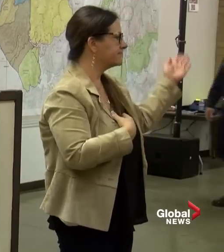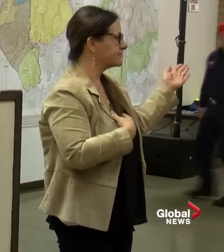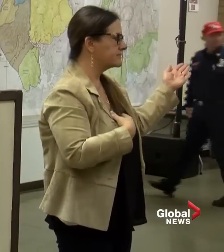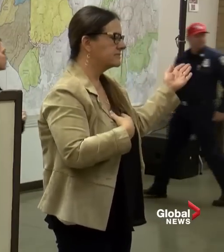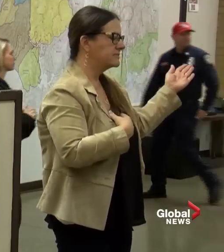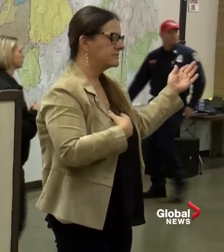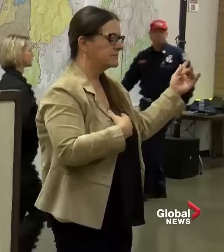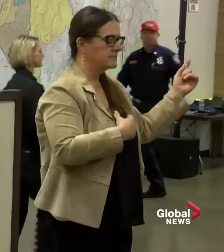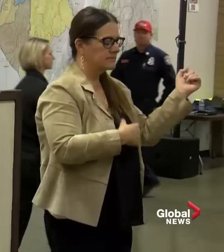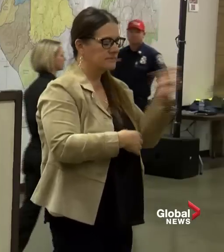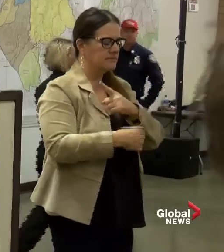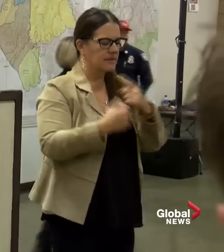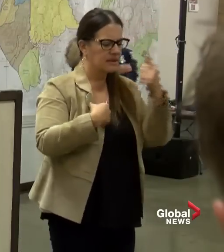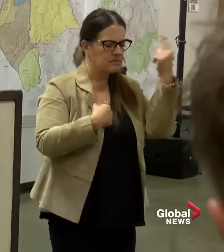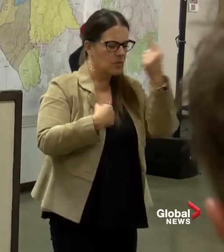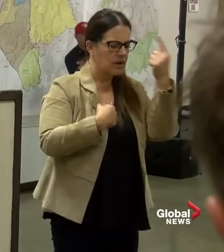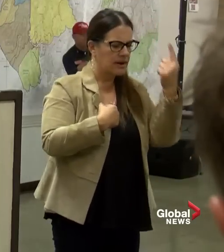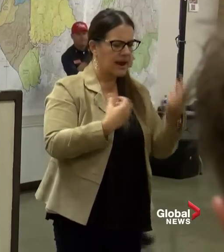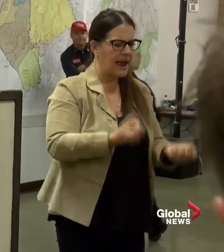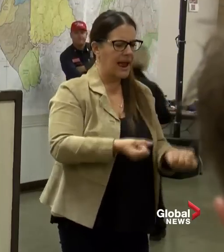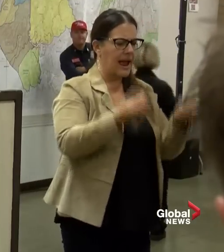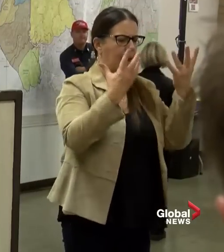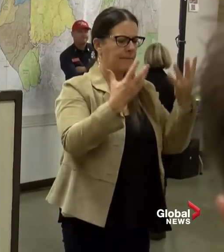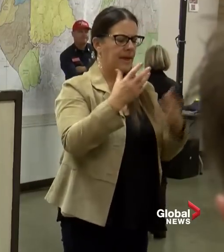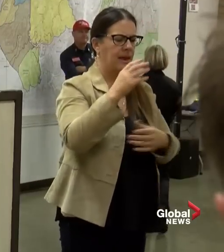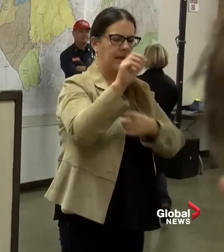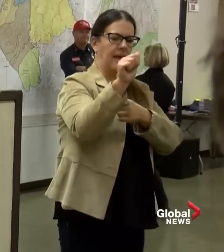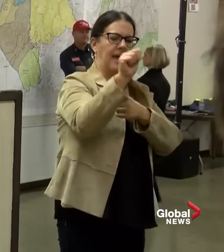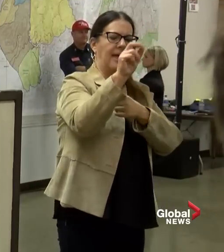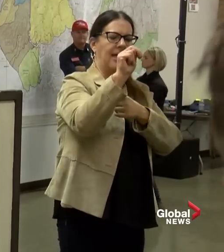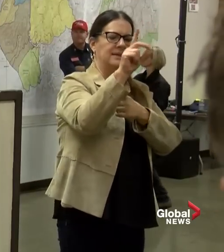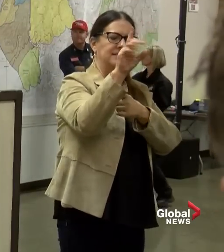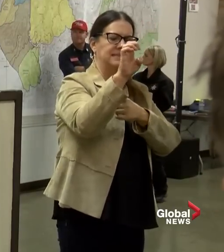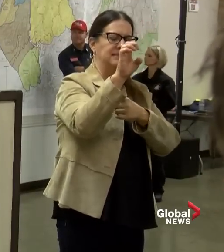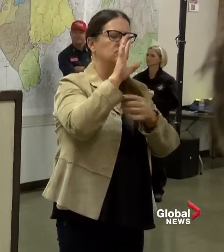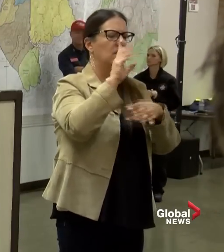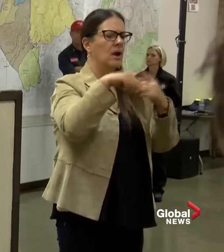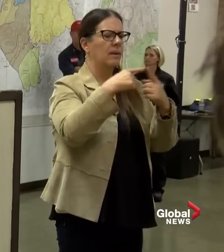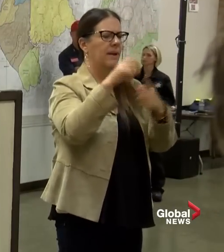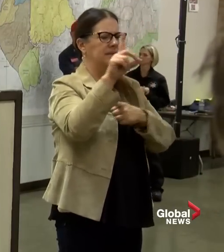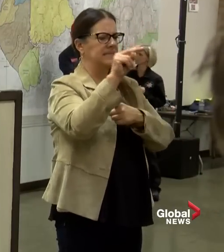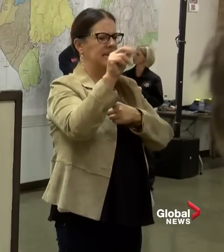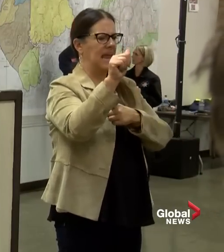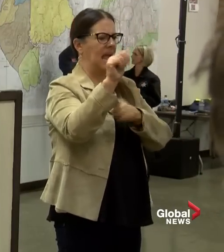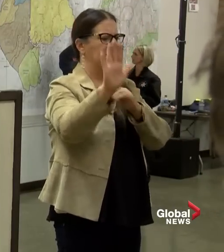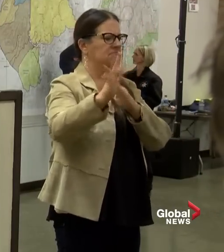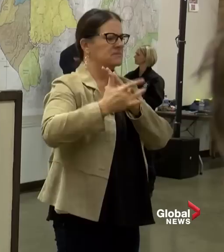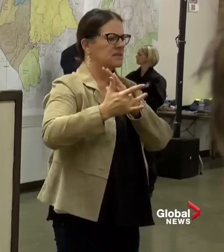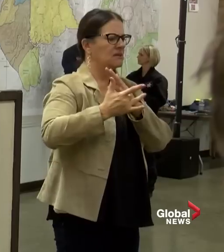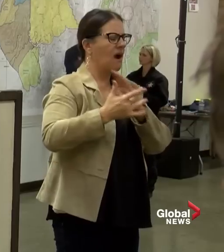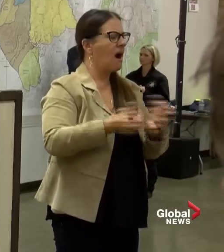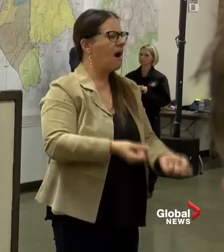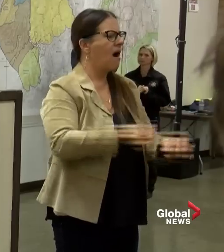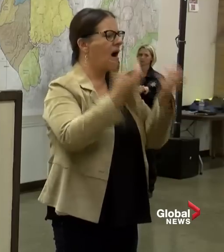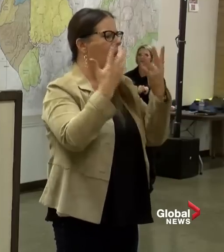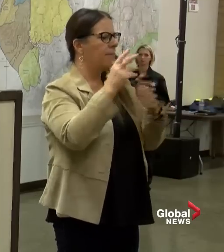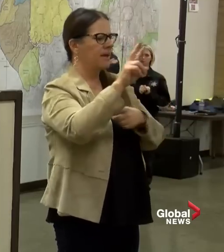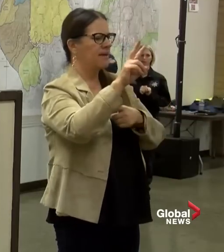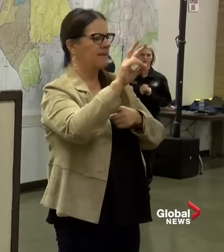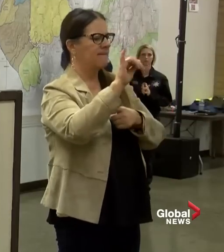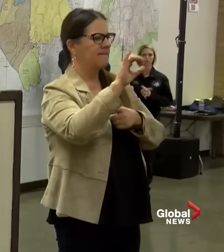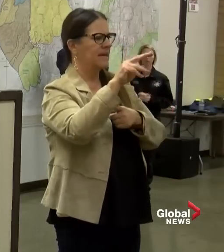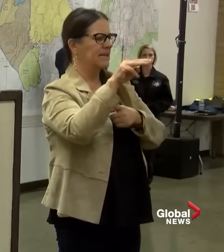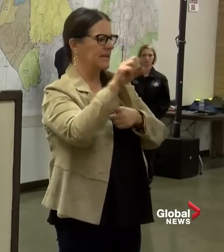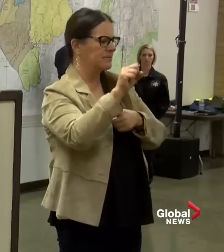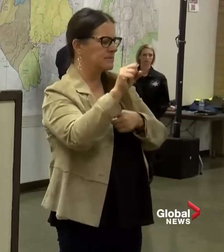I'm wondering how many, Andy came up and talked about the DNA technology. How many of the victims have you